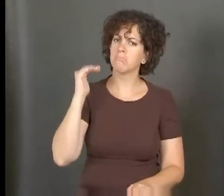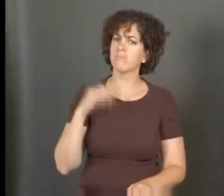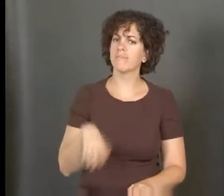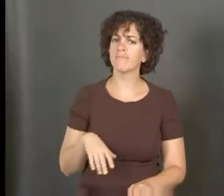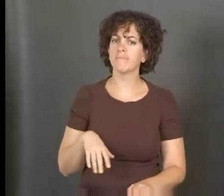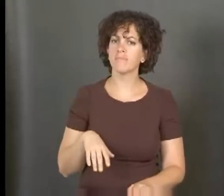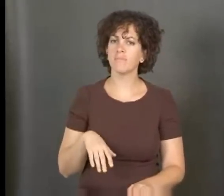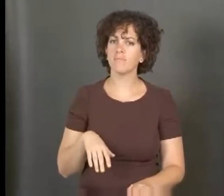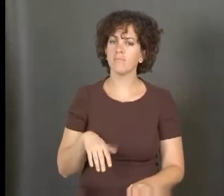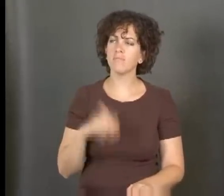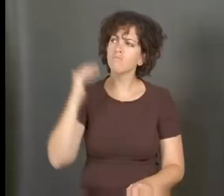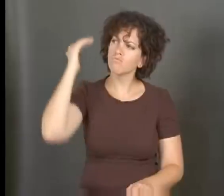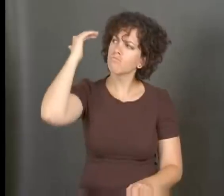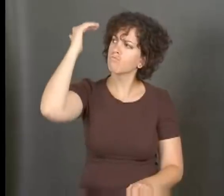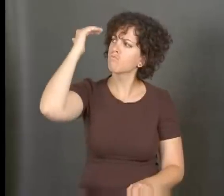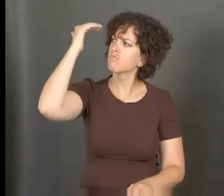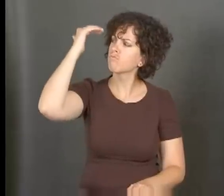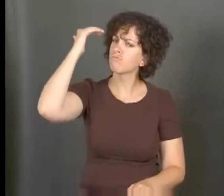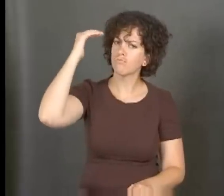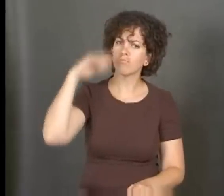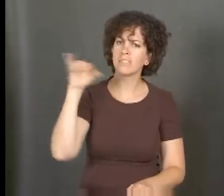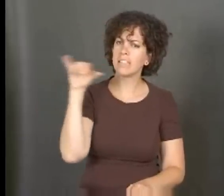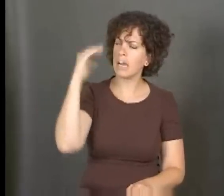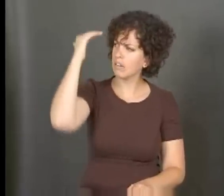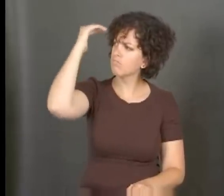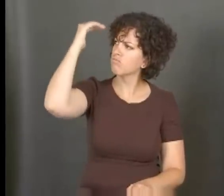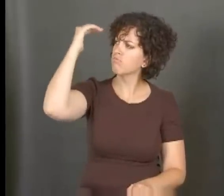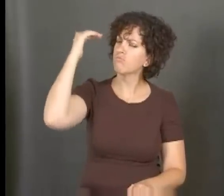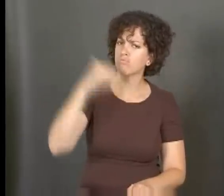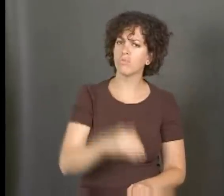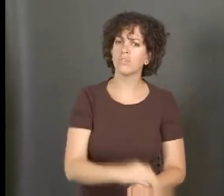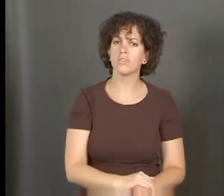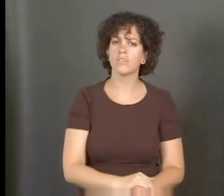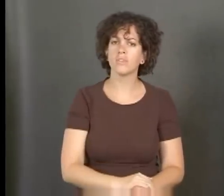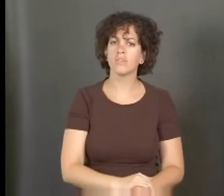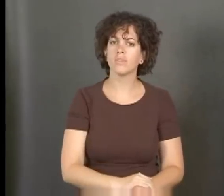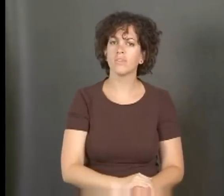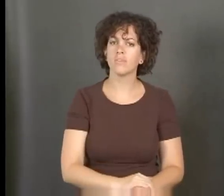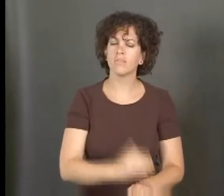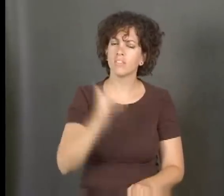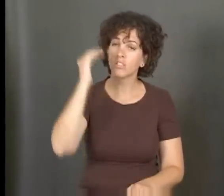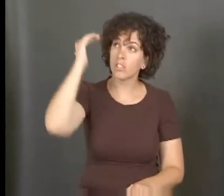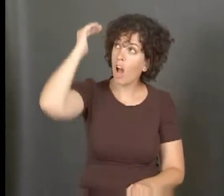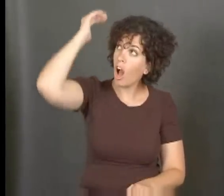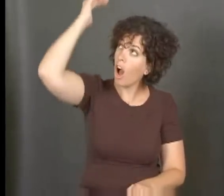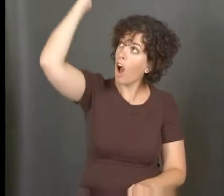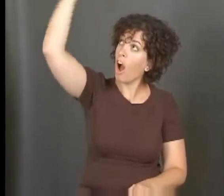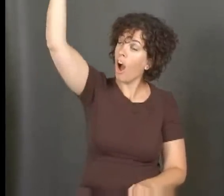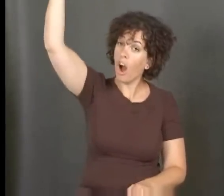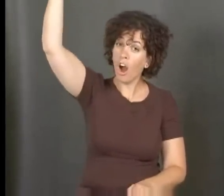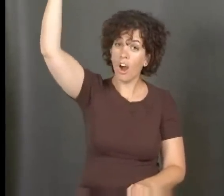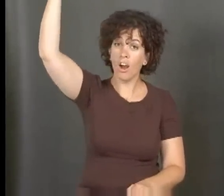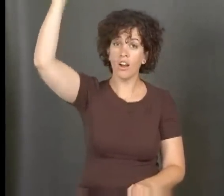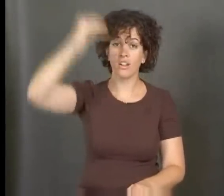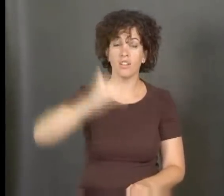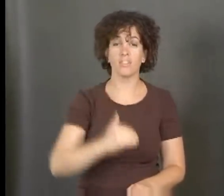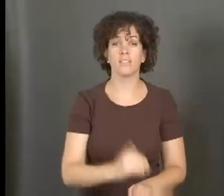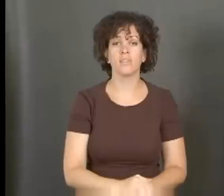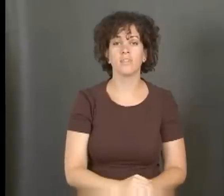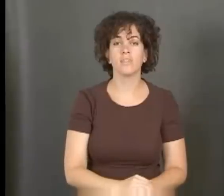Medium height. Tall. Or even the same size. If someone's very tall, you'll